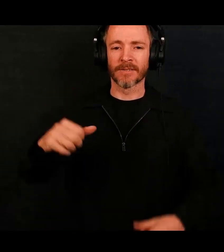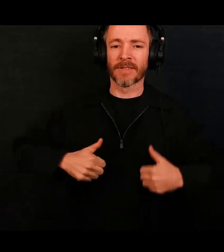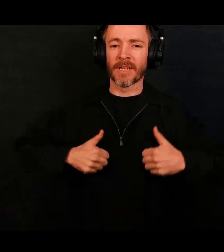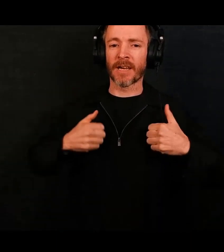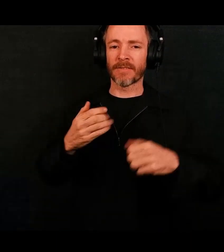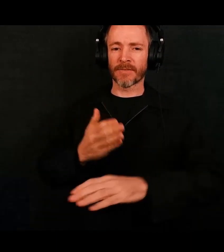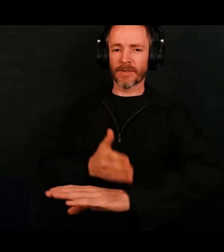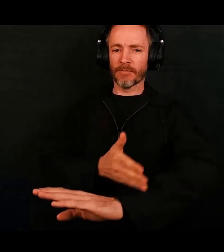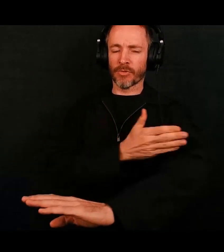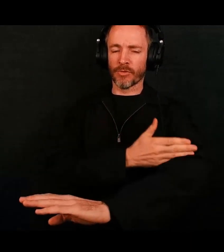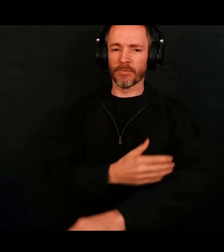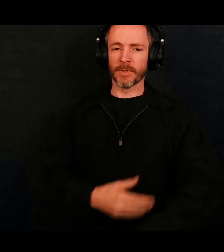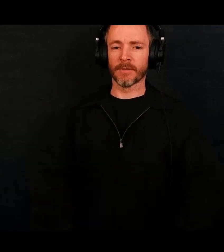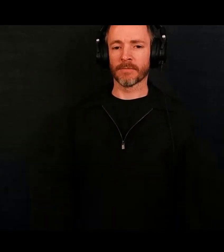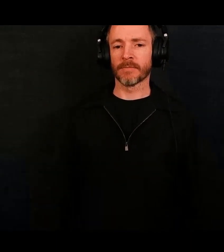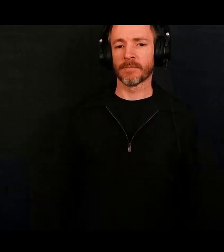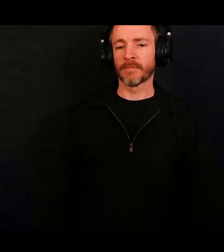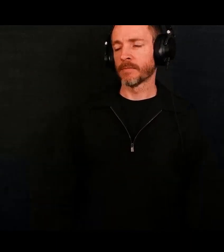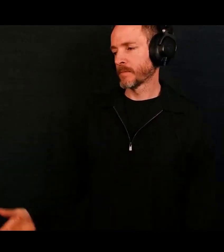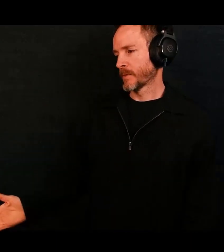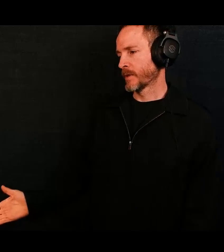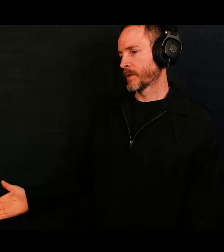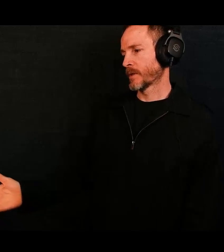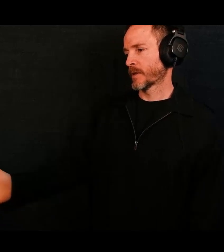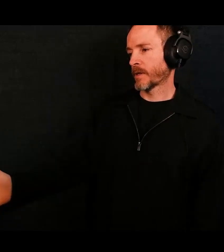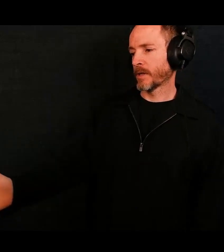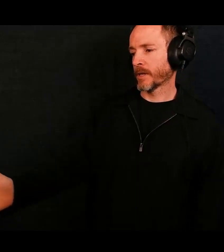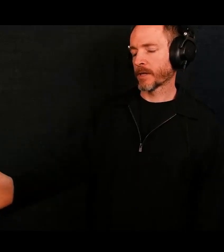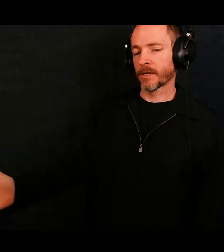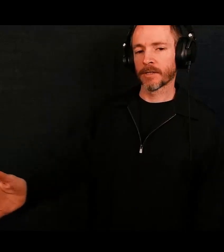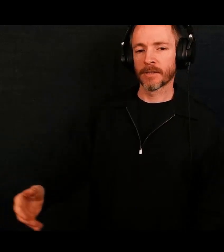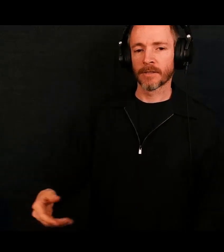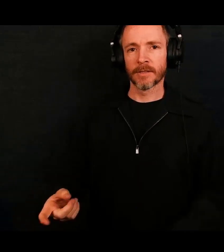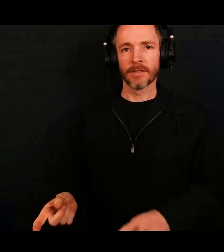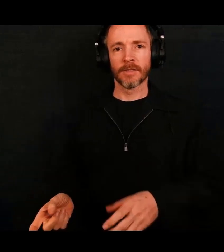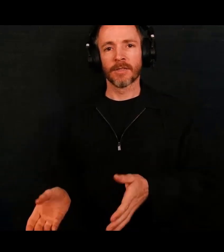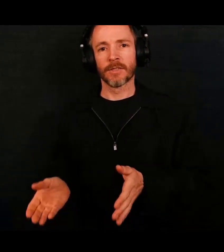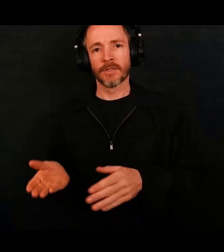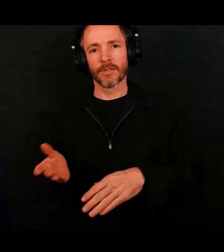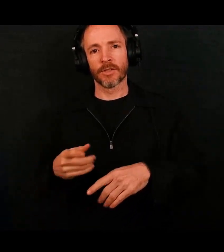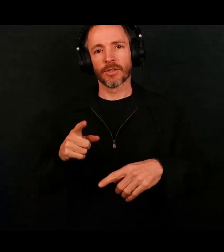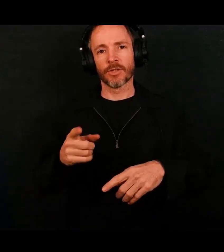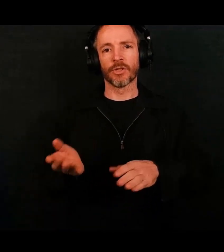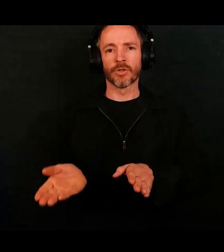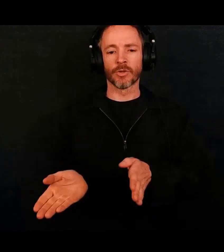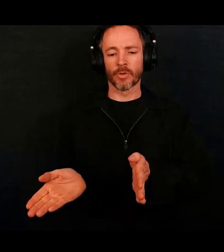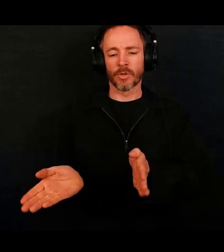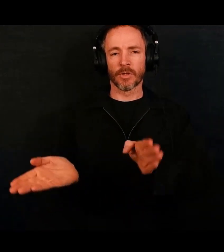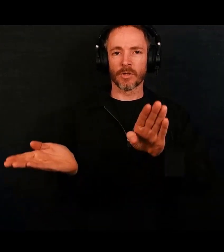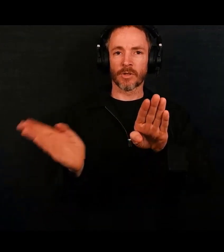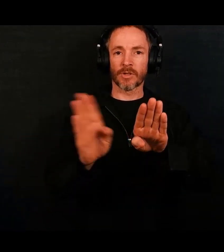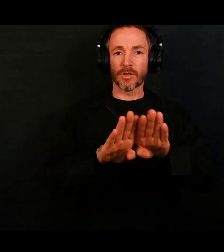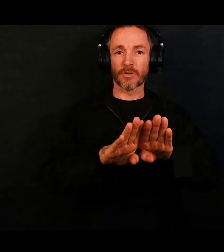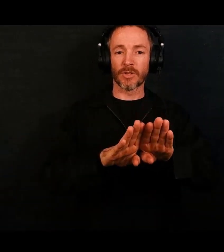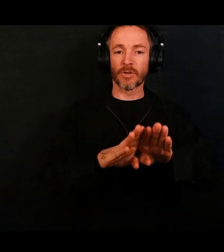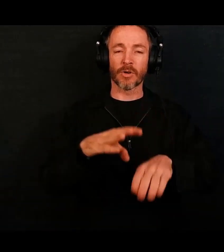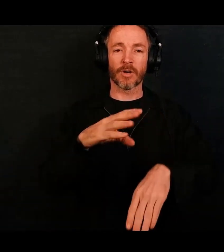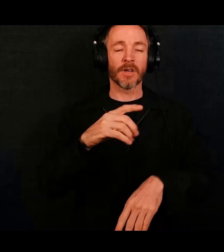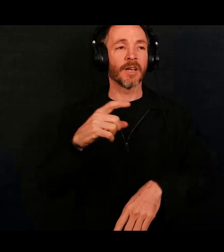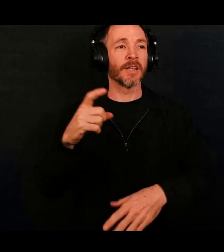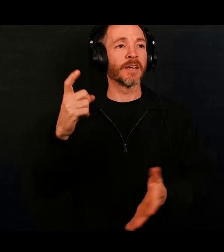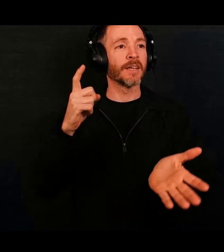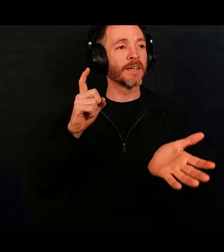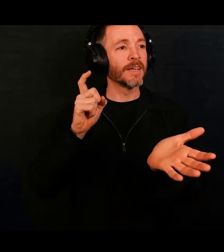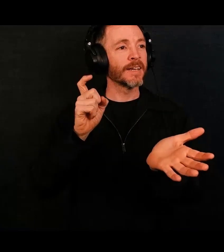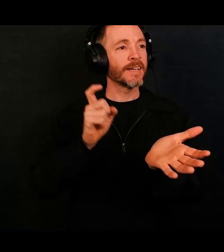Quality of life improvement. Click. you close the